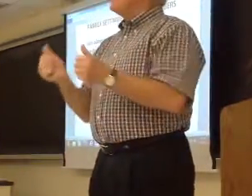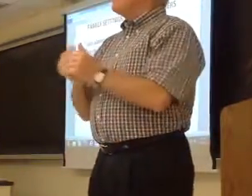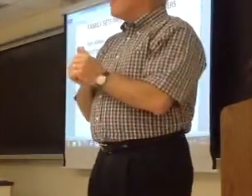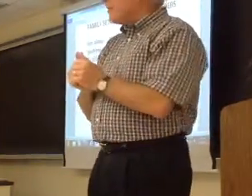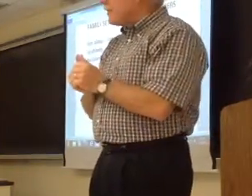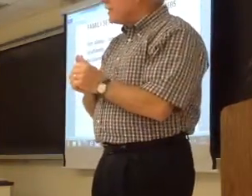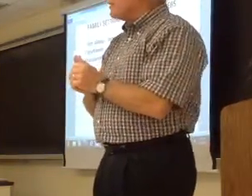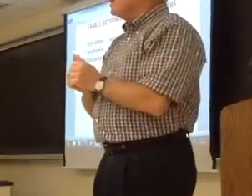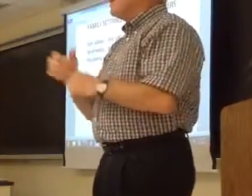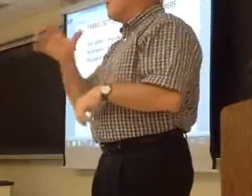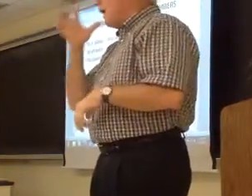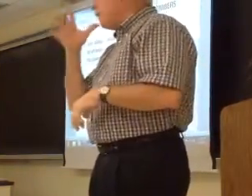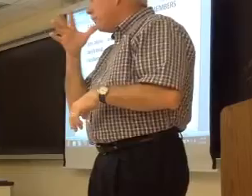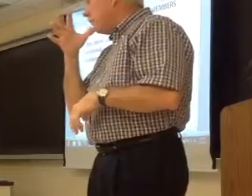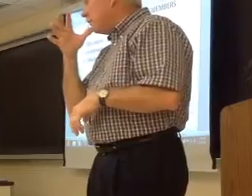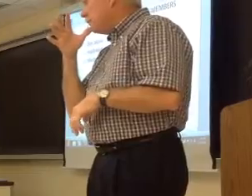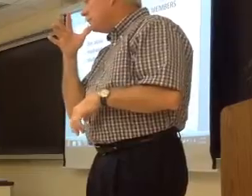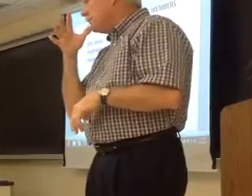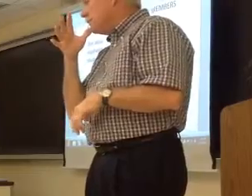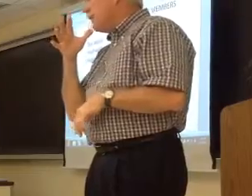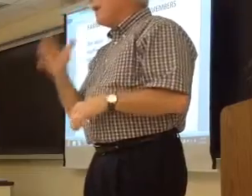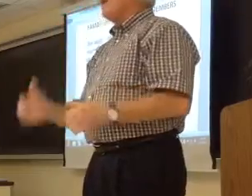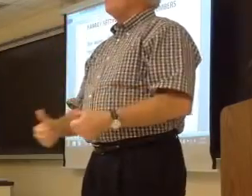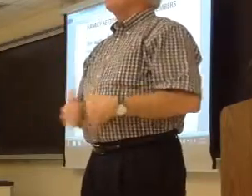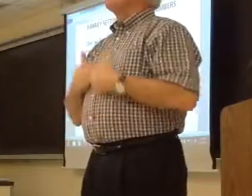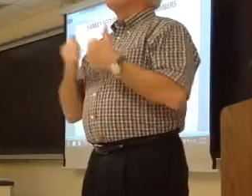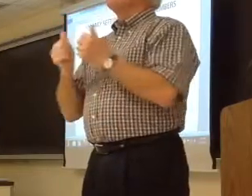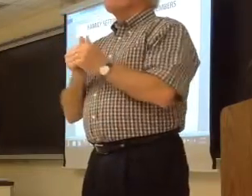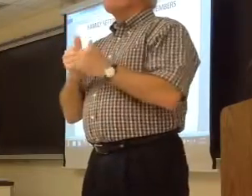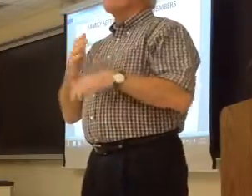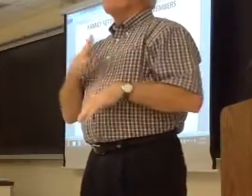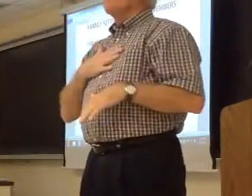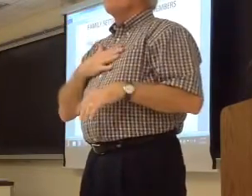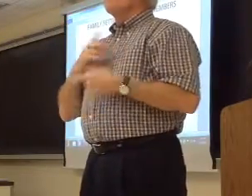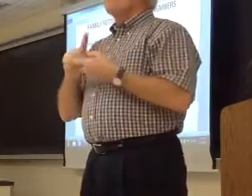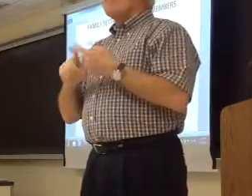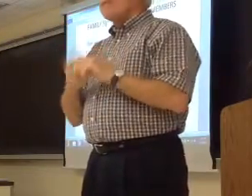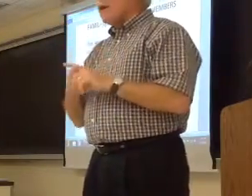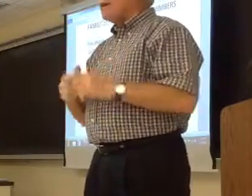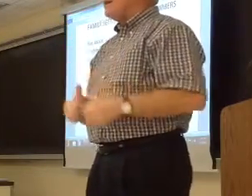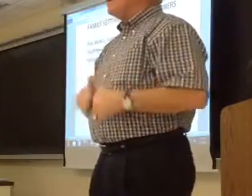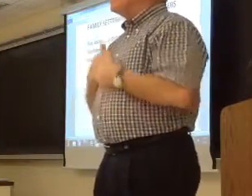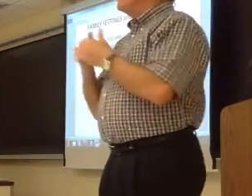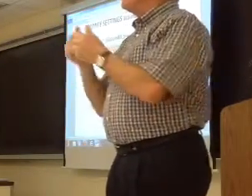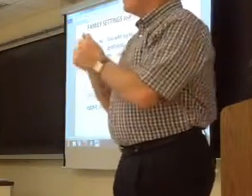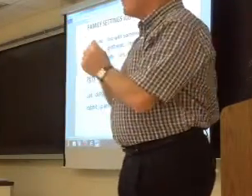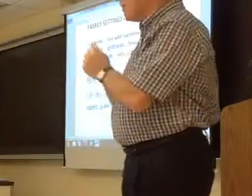with Mom. Live with my friend. Live with